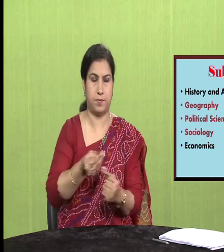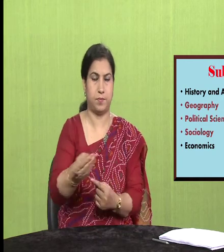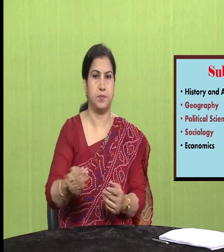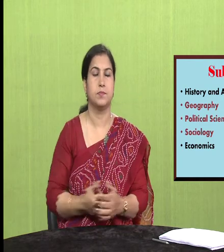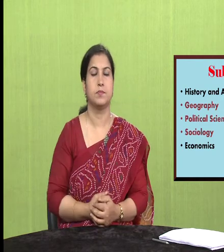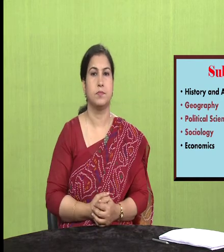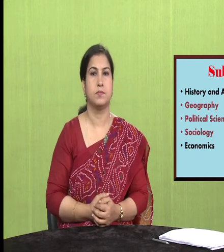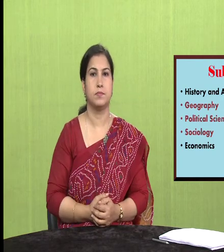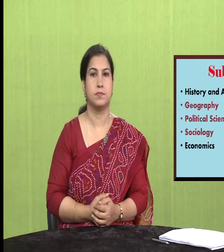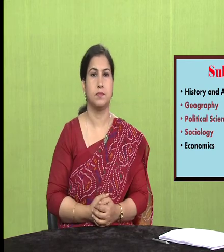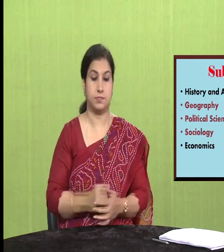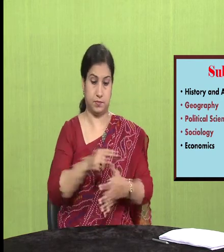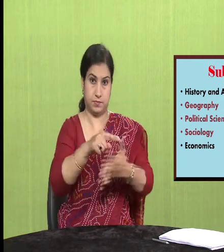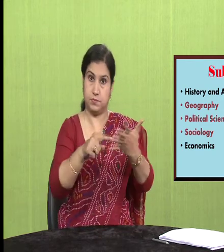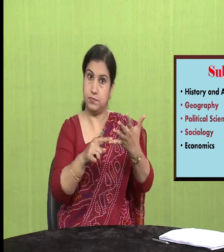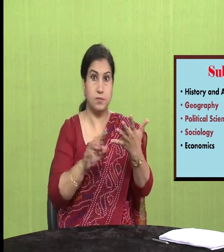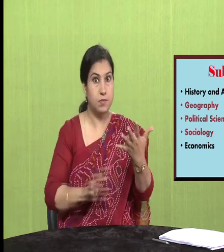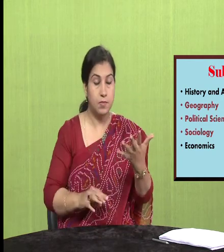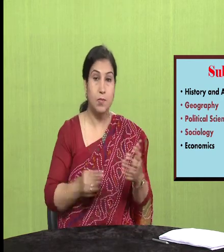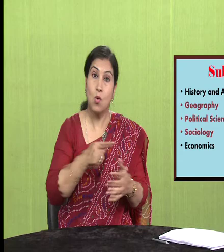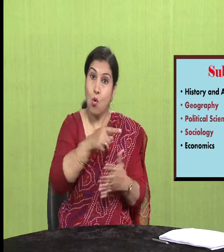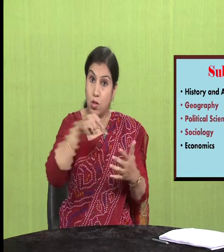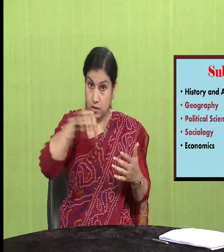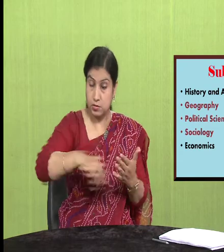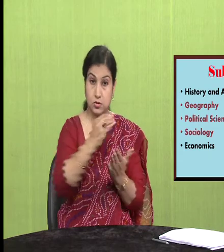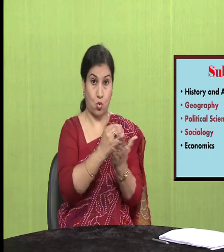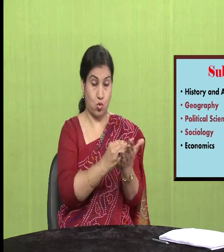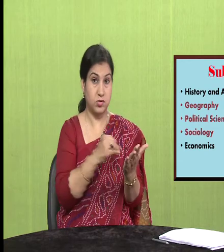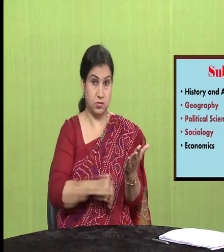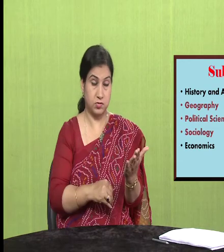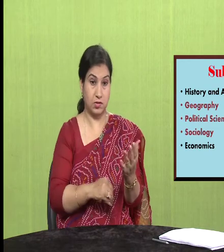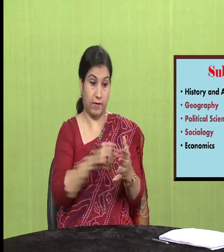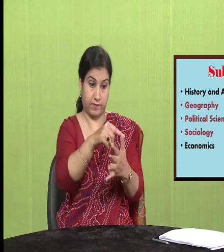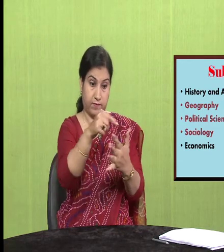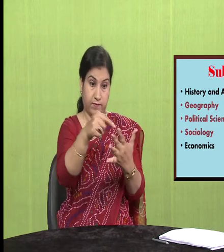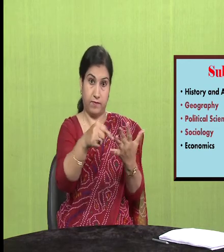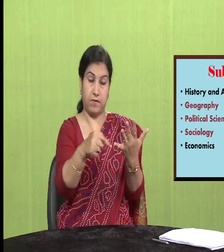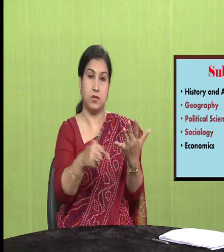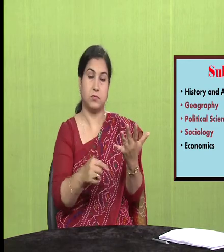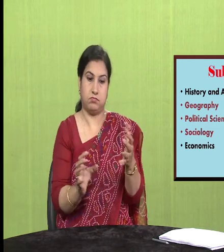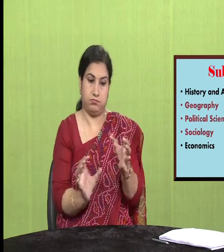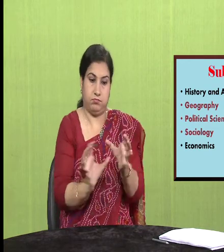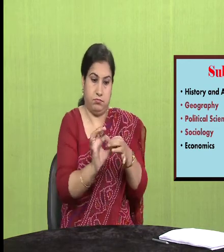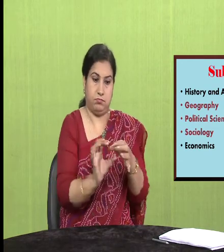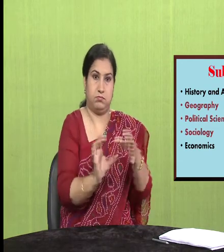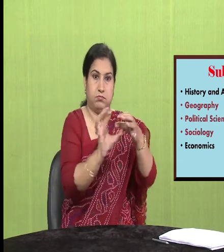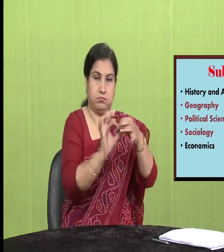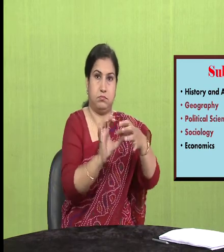Learners, all the units of this course in social science are connected with these